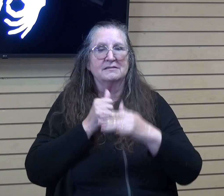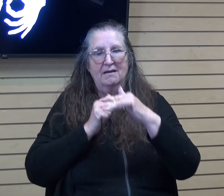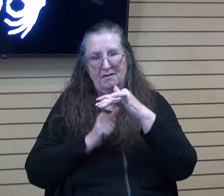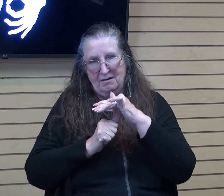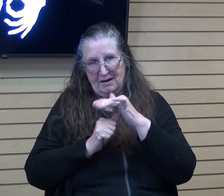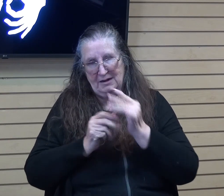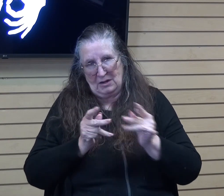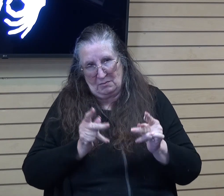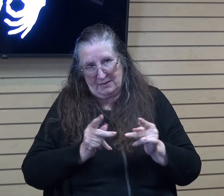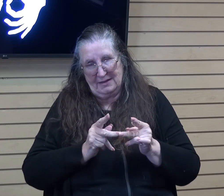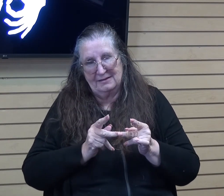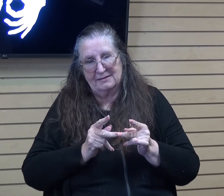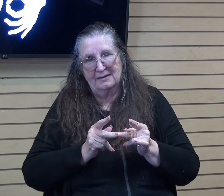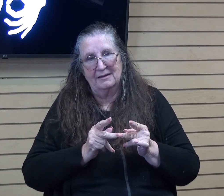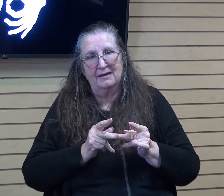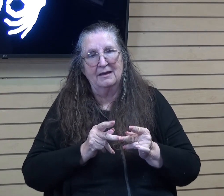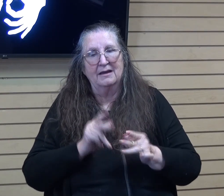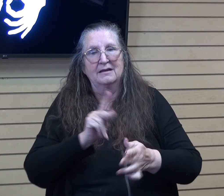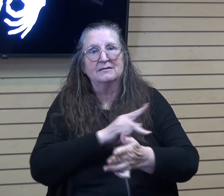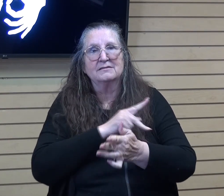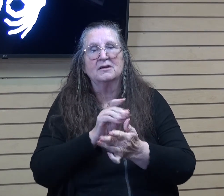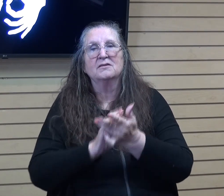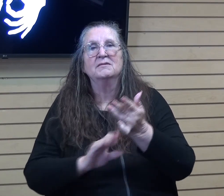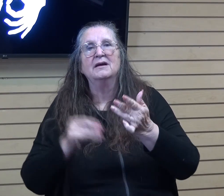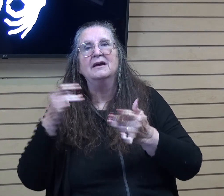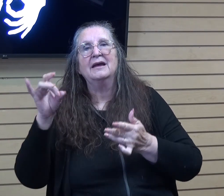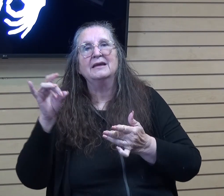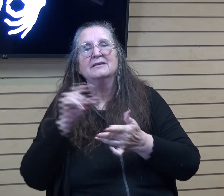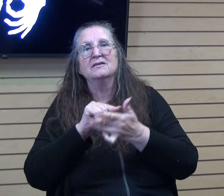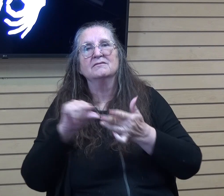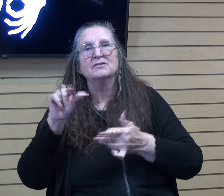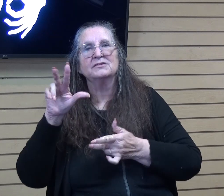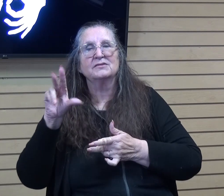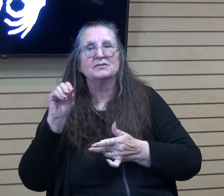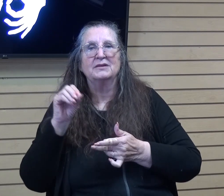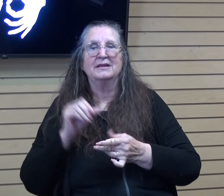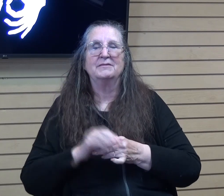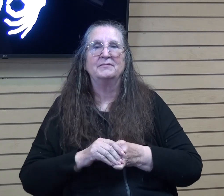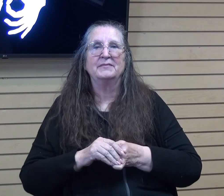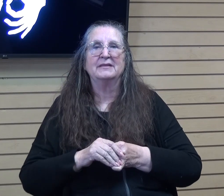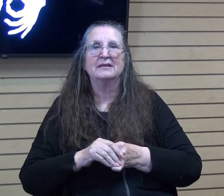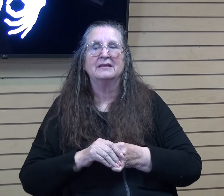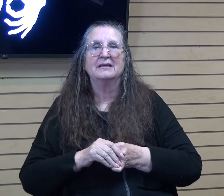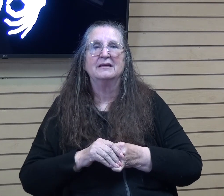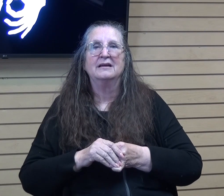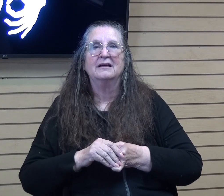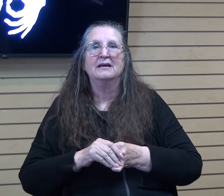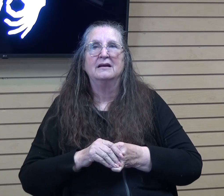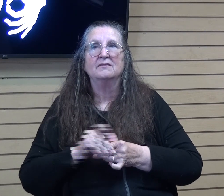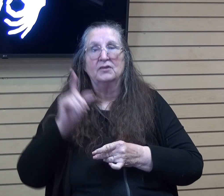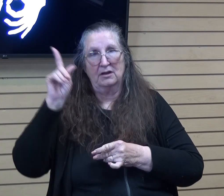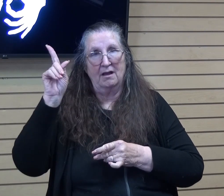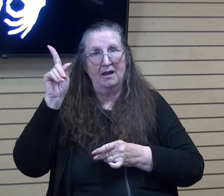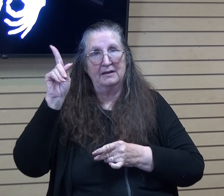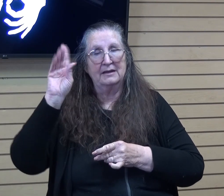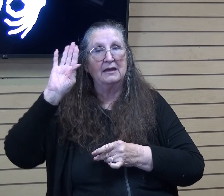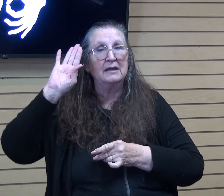In Psalm verse, or chapter 18, verse 30, the psalmist says, as for God, his way is